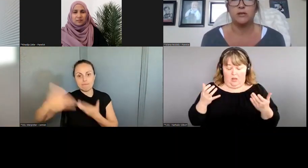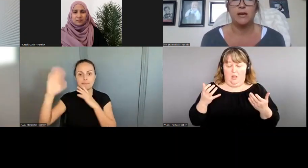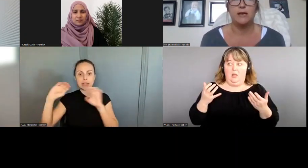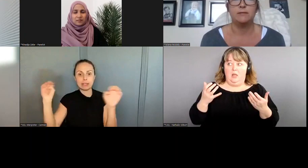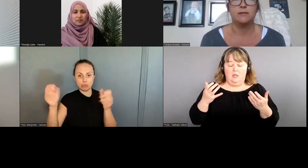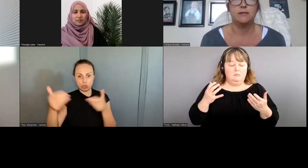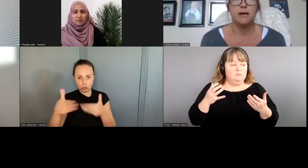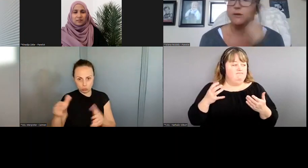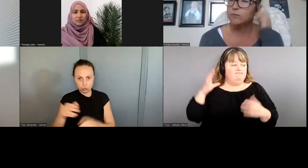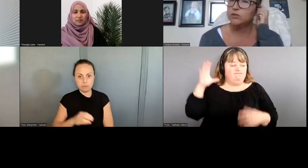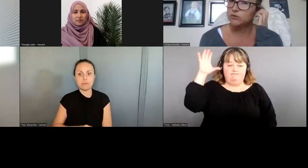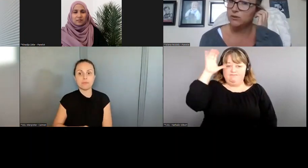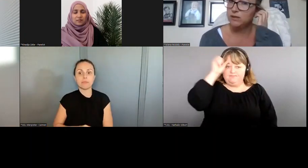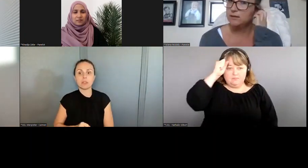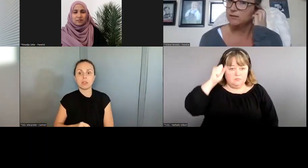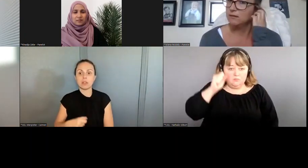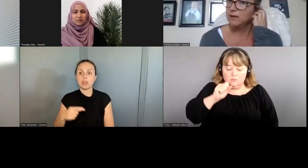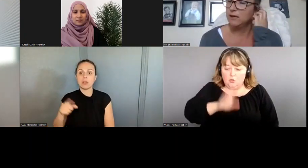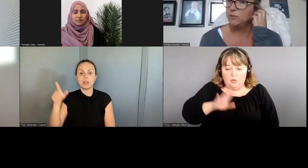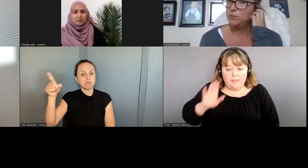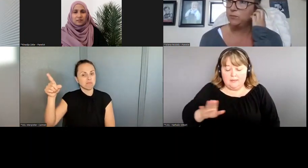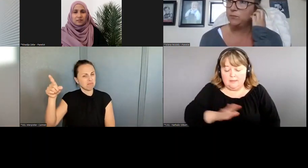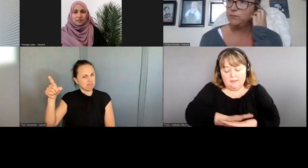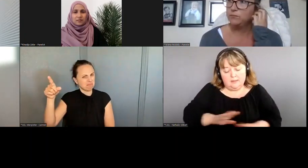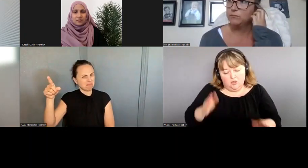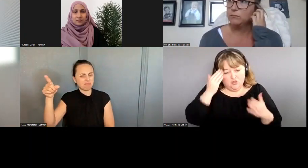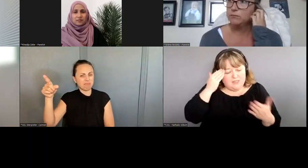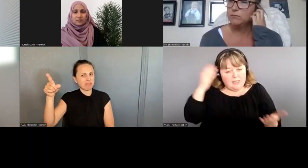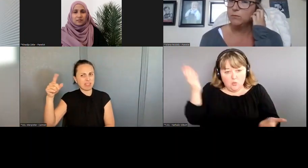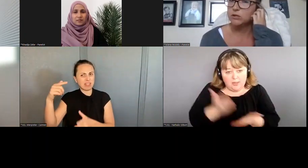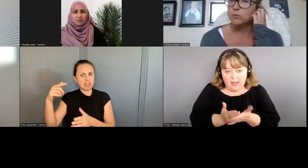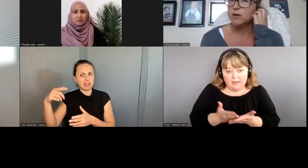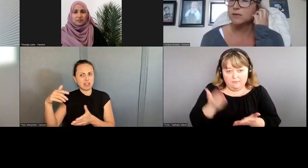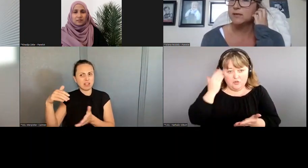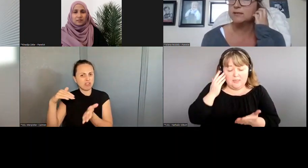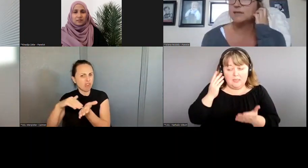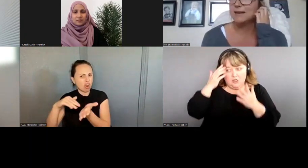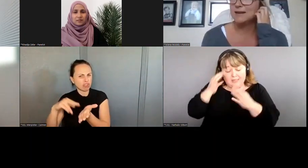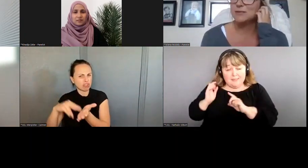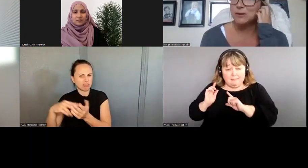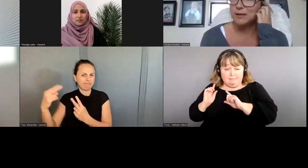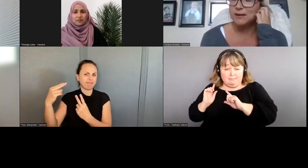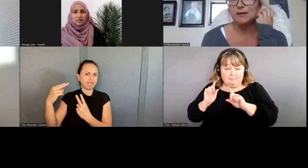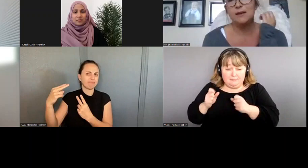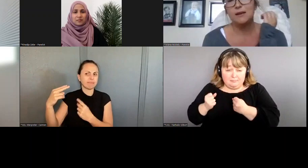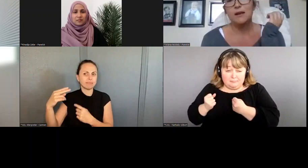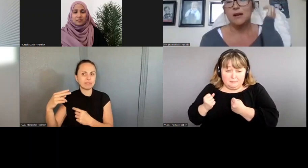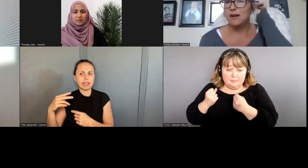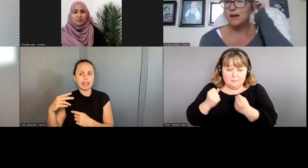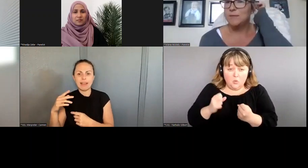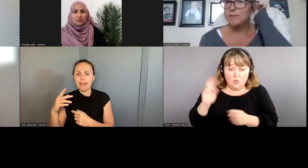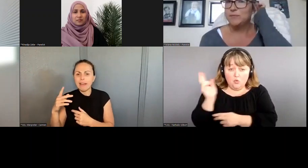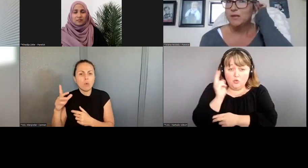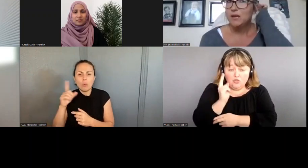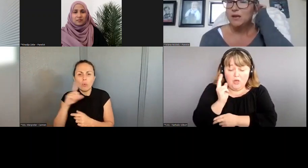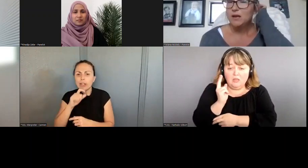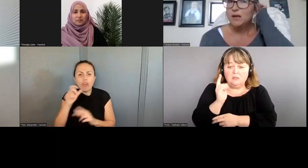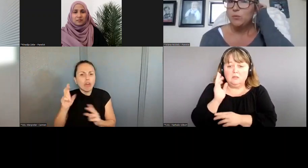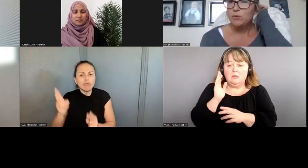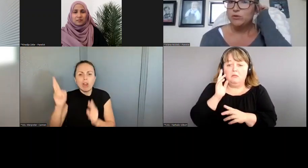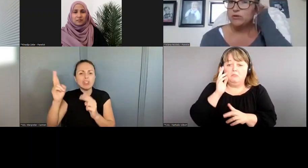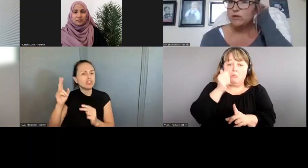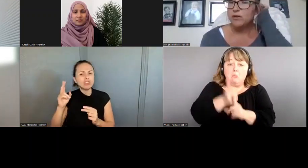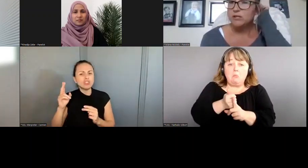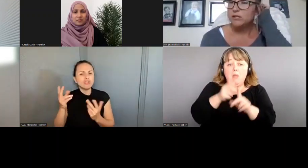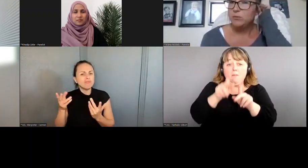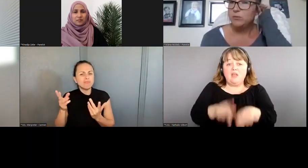emerge and I was treated like I just walked in and said I had a sore leg. Um,